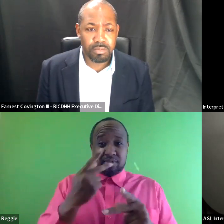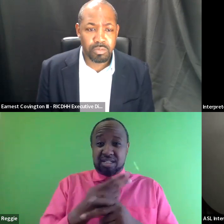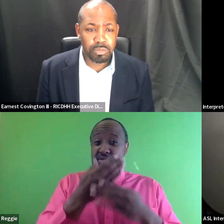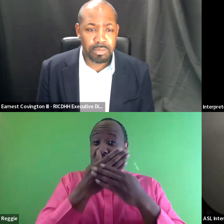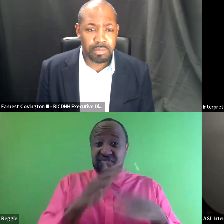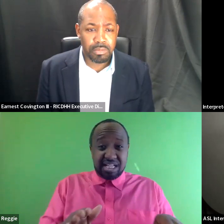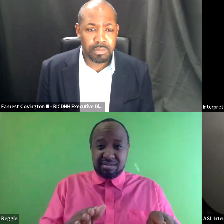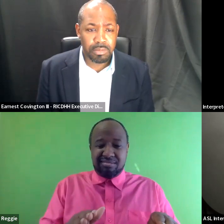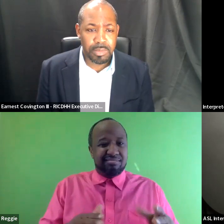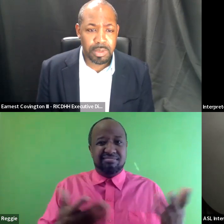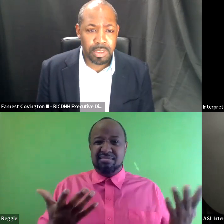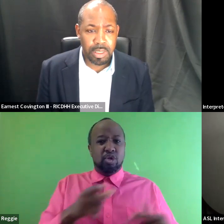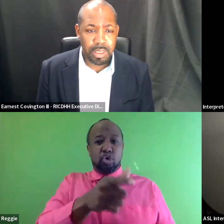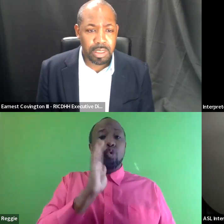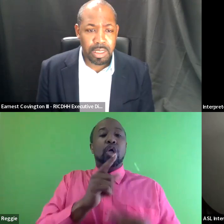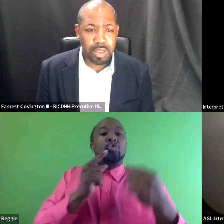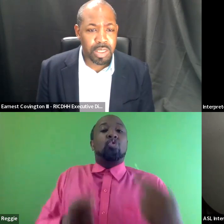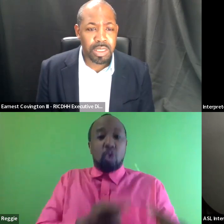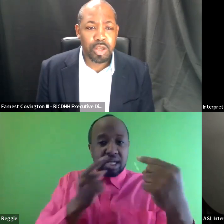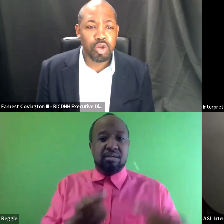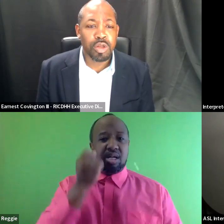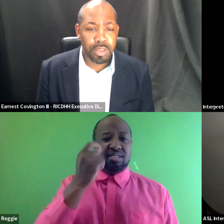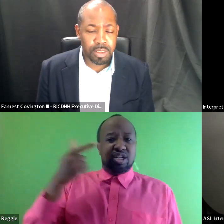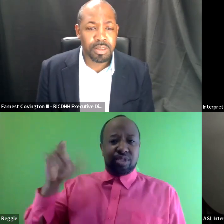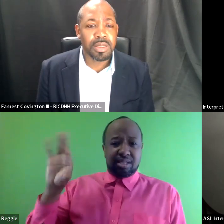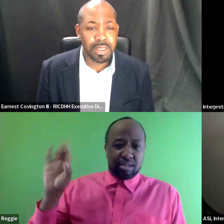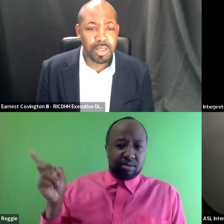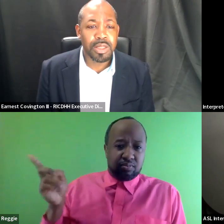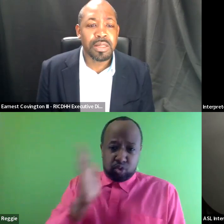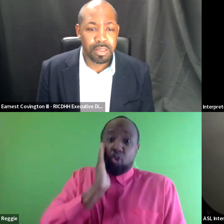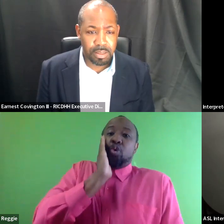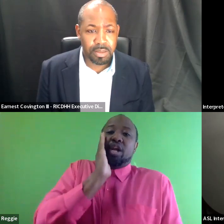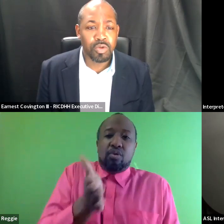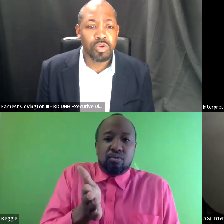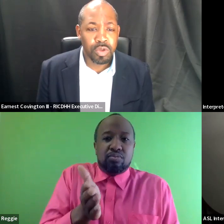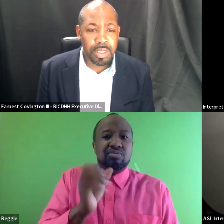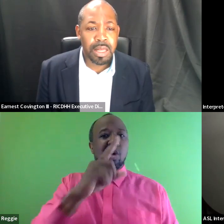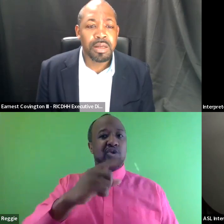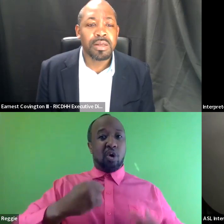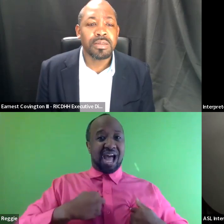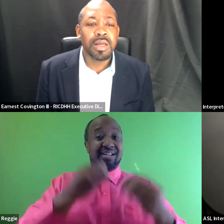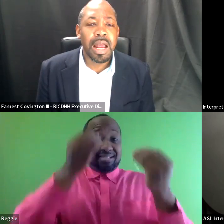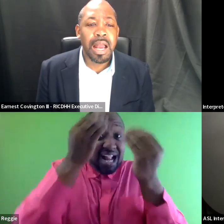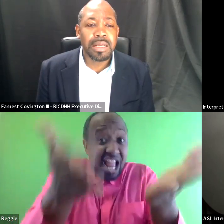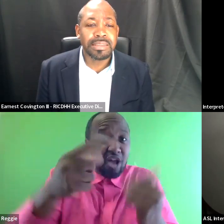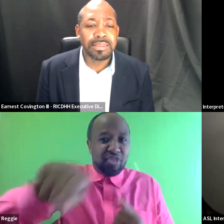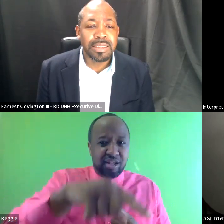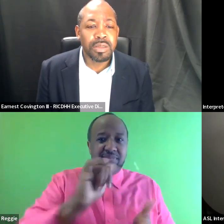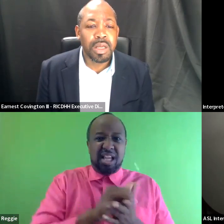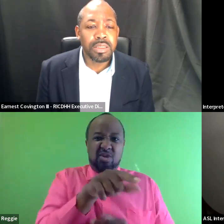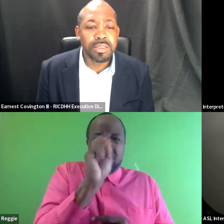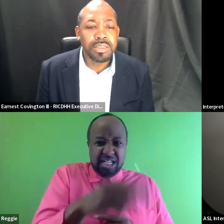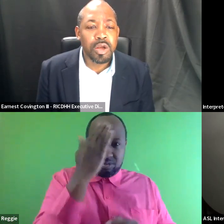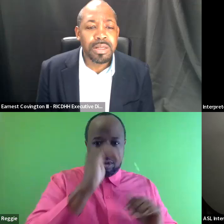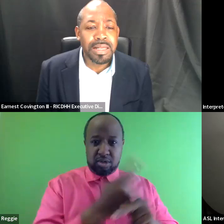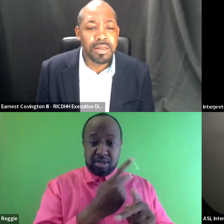So for example, I'll say, if you don't know division or math multiplication and you're struggling, I